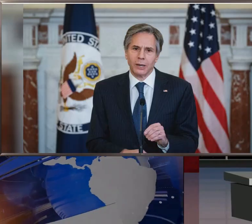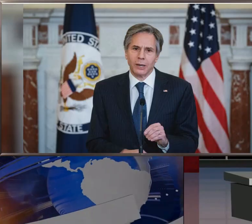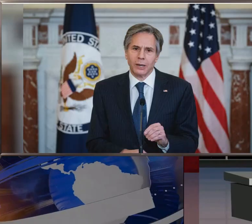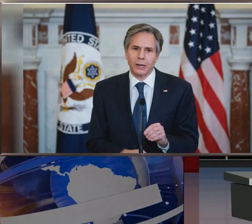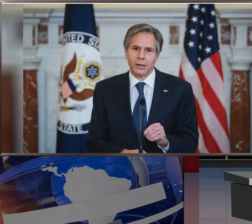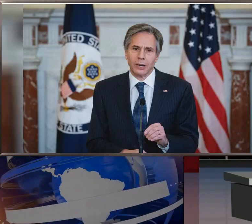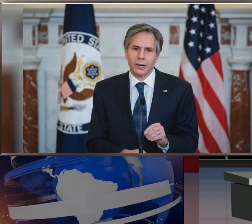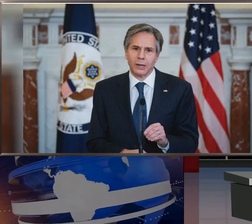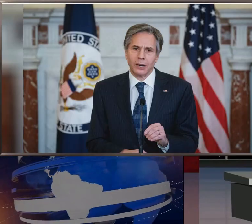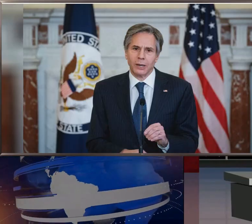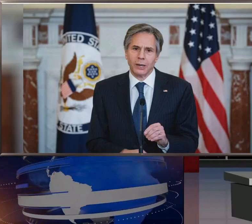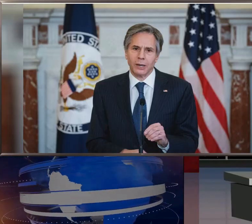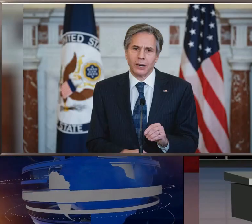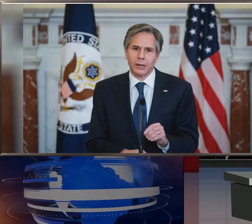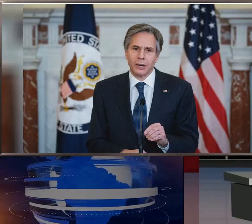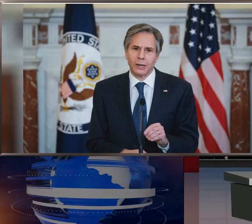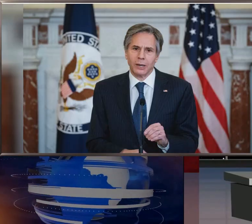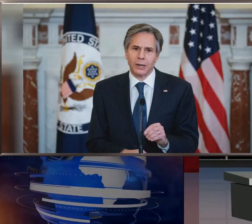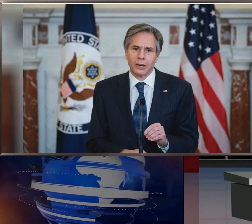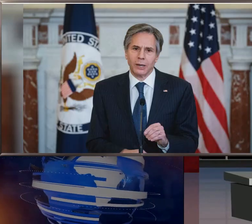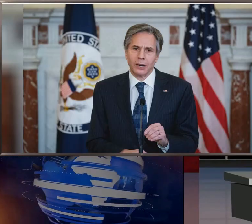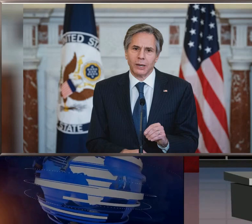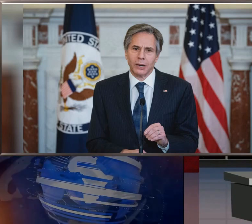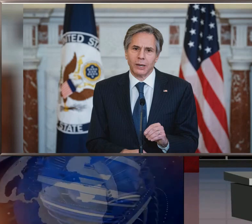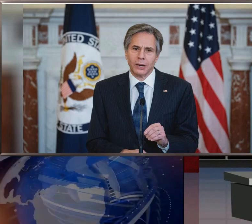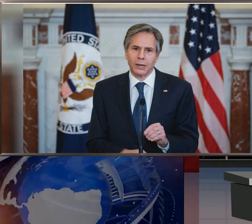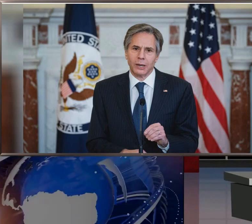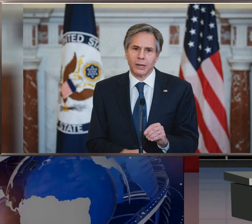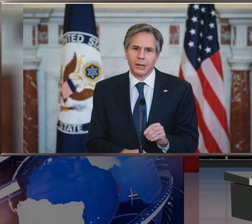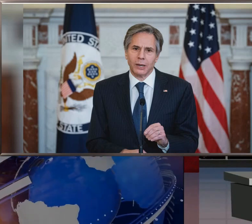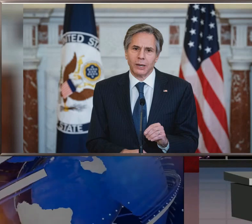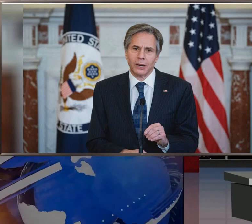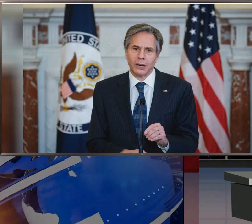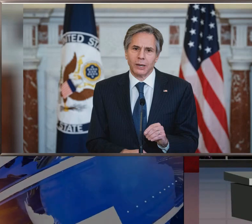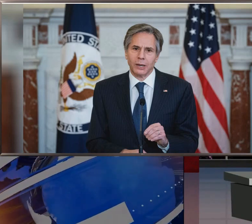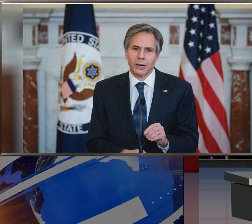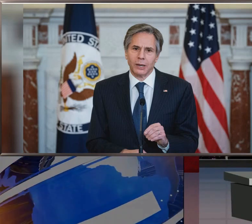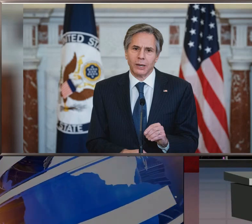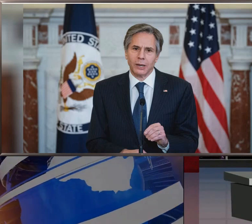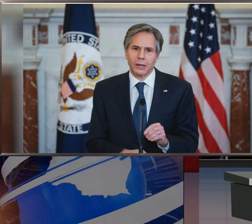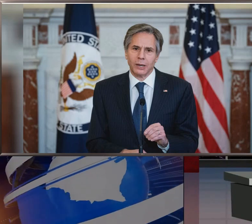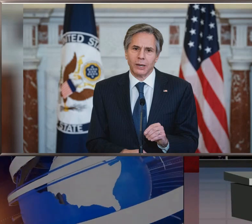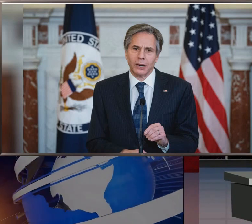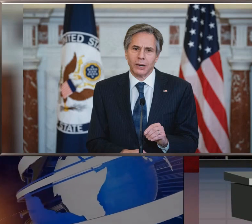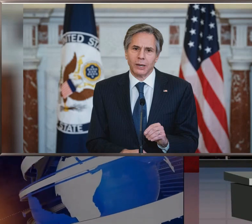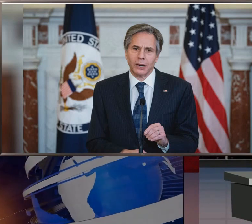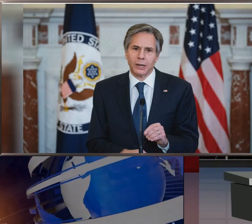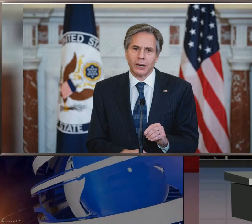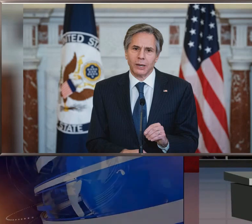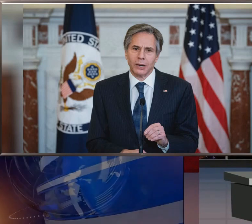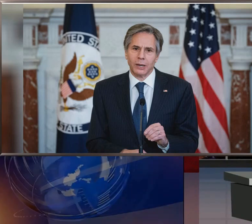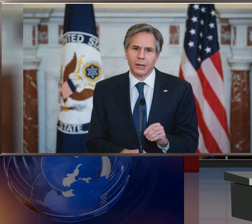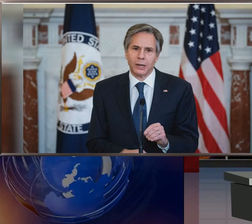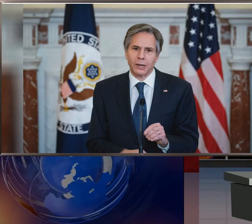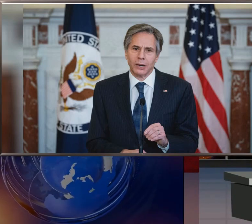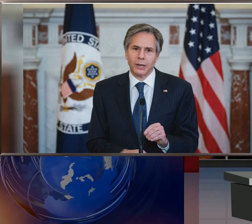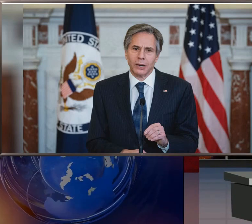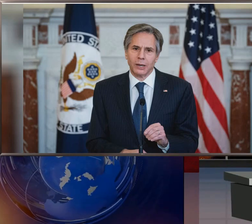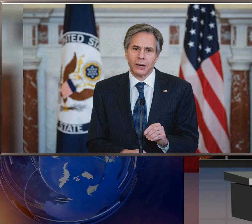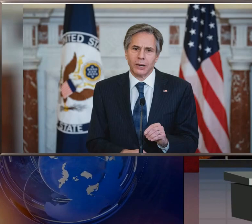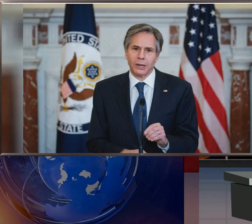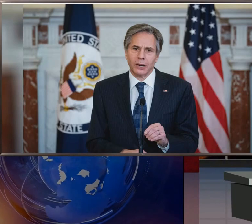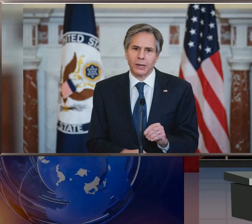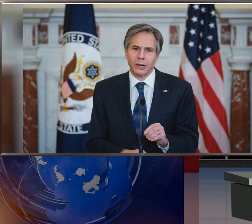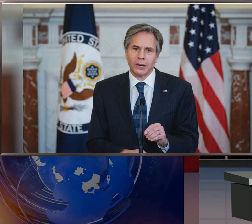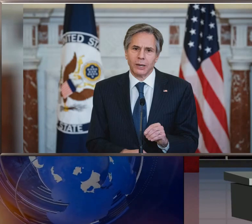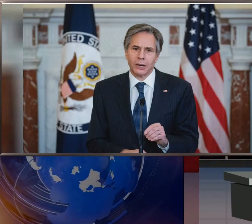Our hearts go out to Indian people in the midst of the horrific COVID outbreak. We're working closely with our partners in the Indian